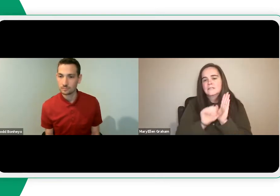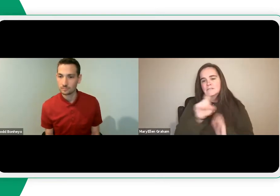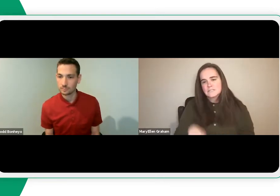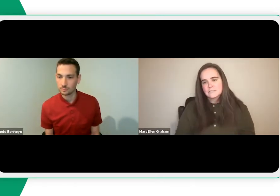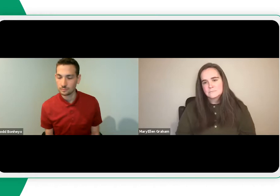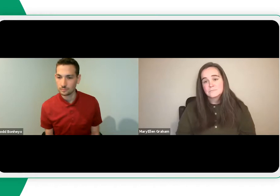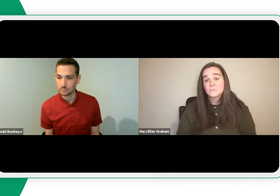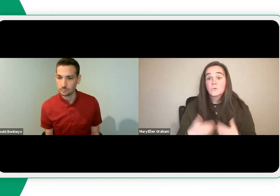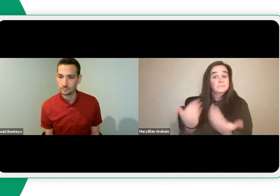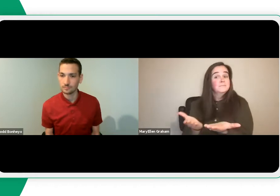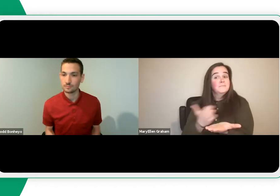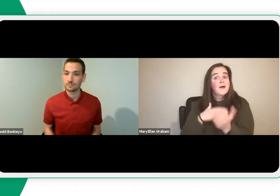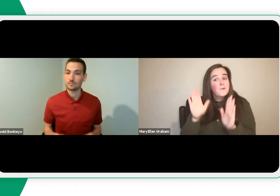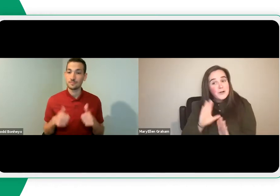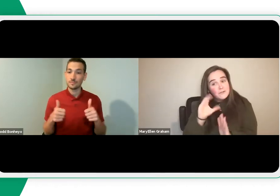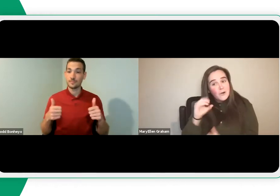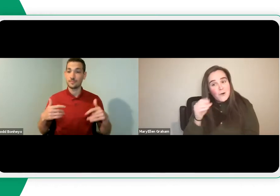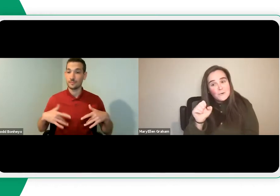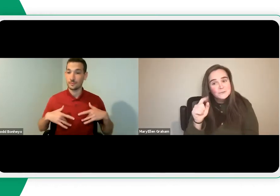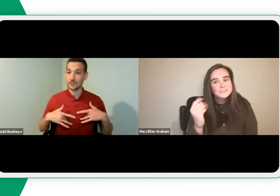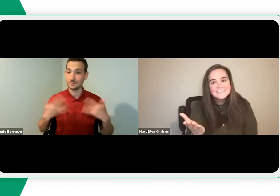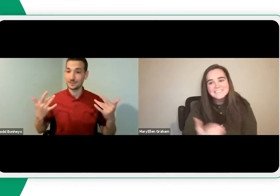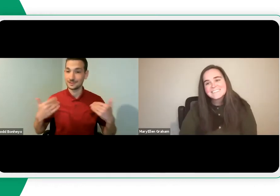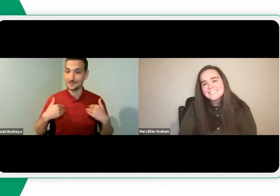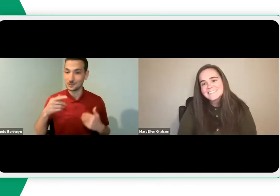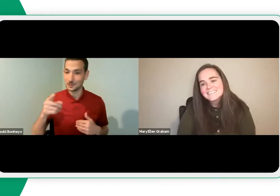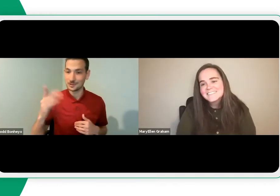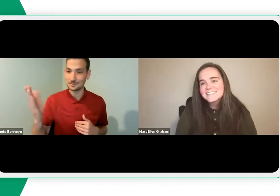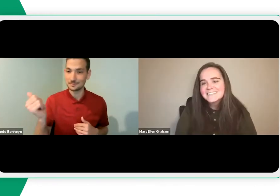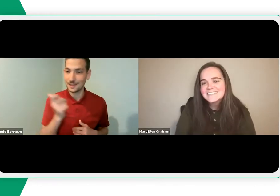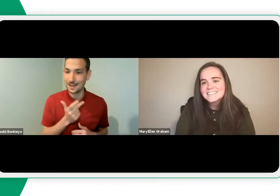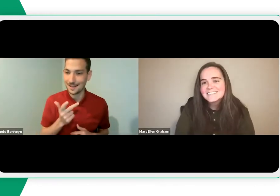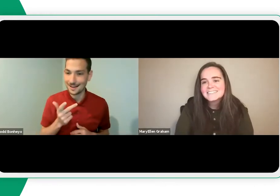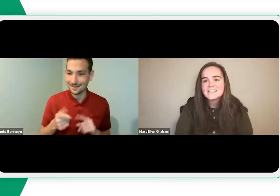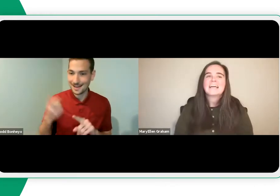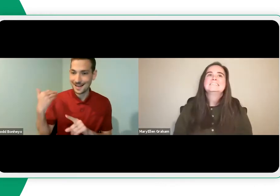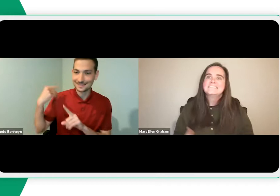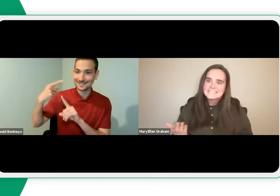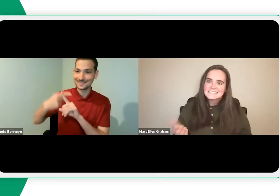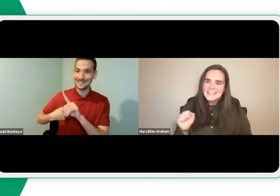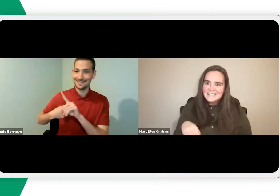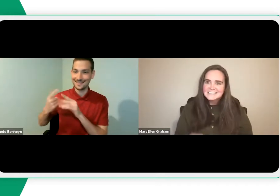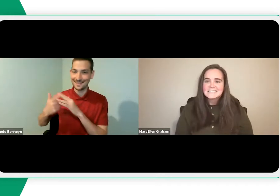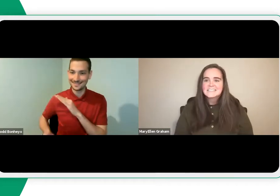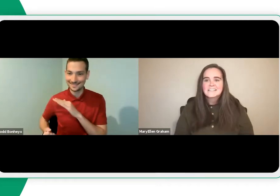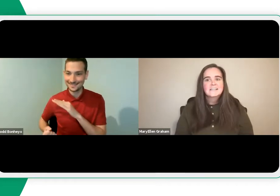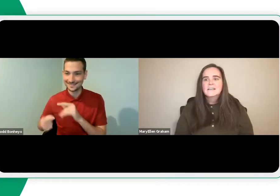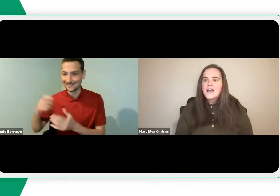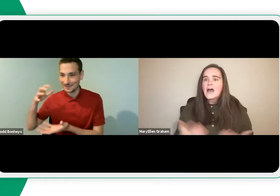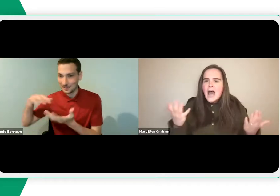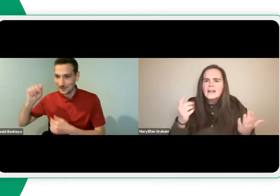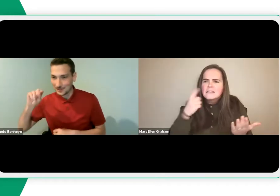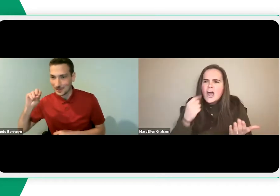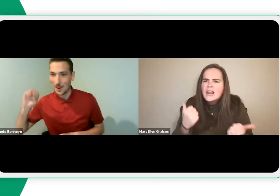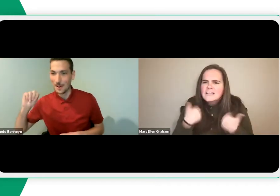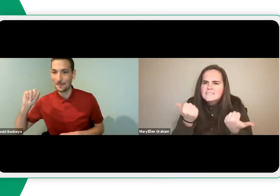for the deaf and hard of hearing students throughout the state of Texas. And I have my amazing co-host next to me, Todd. We're so